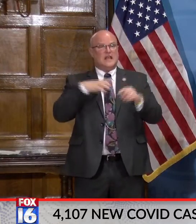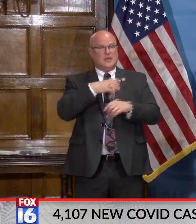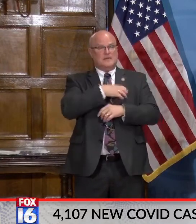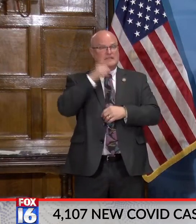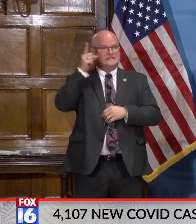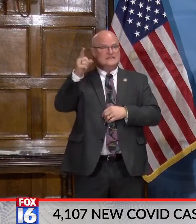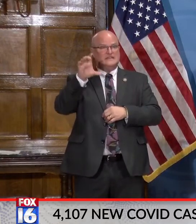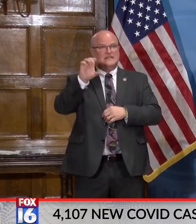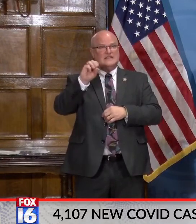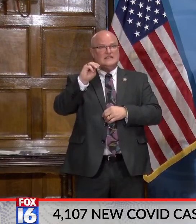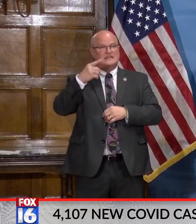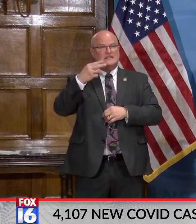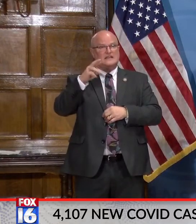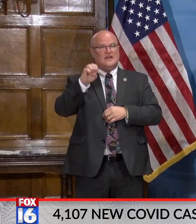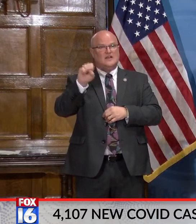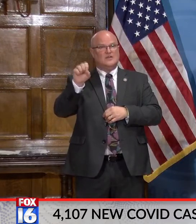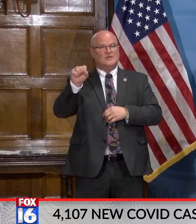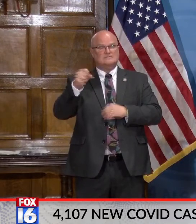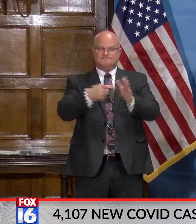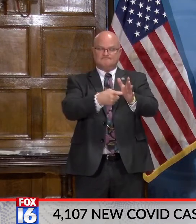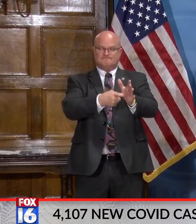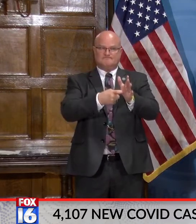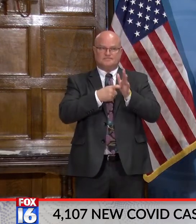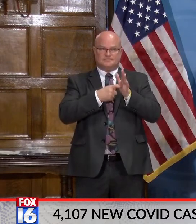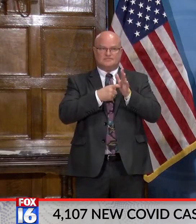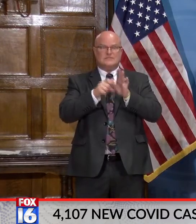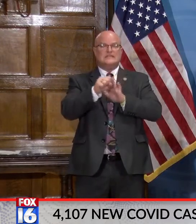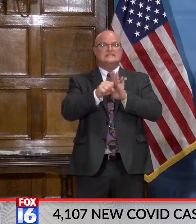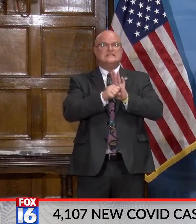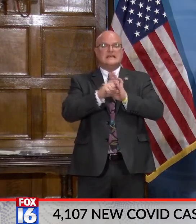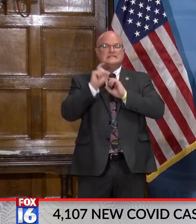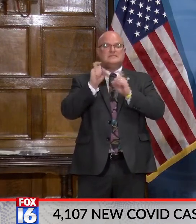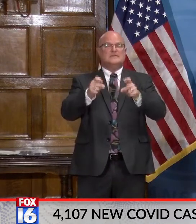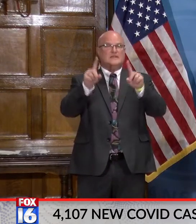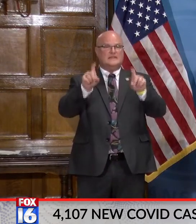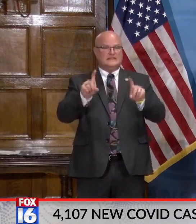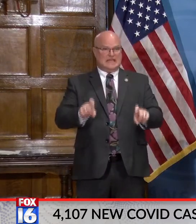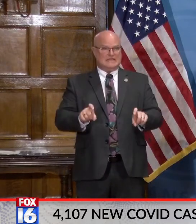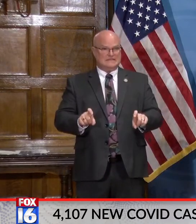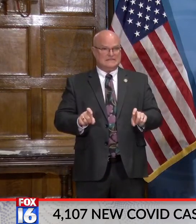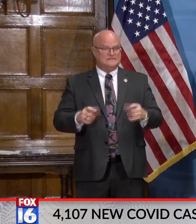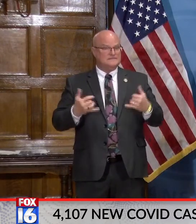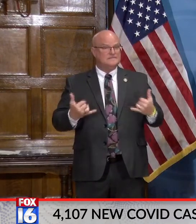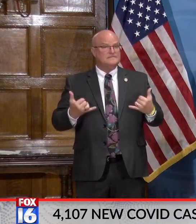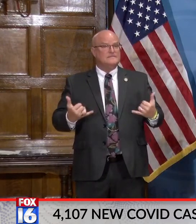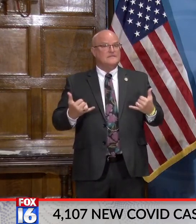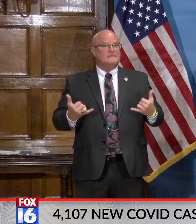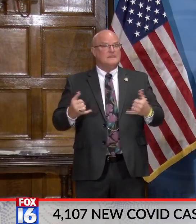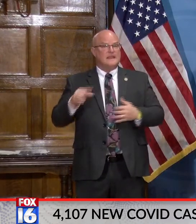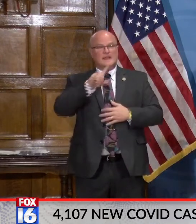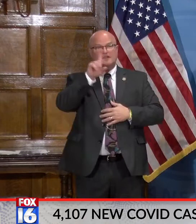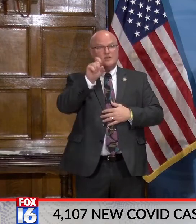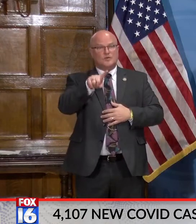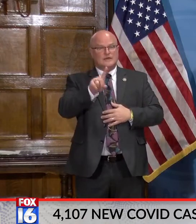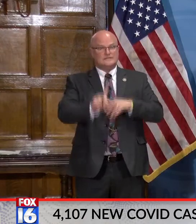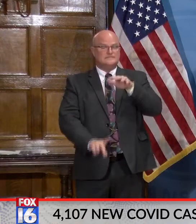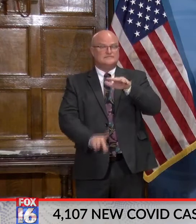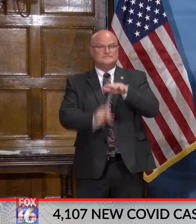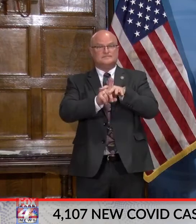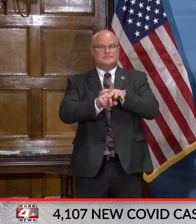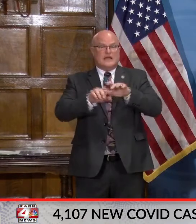Congress are insisting on states administering these tests. Now, the question of how they